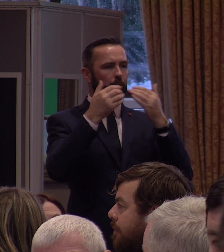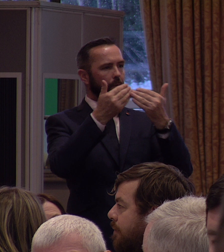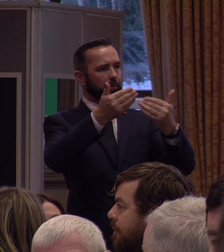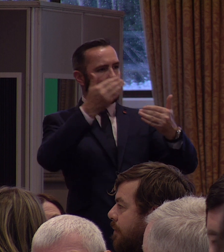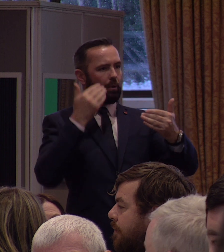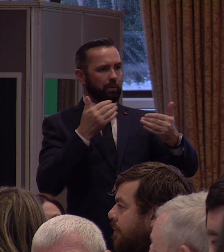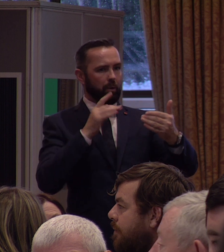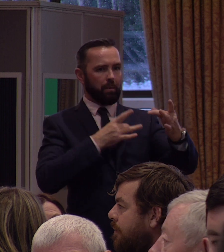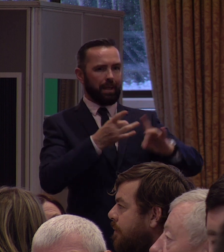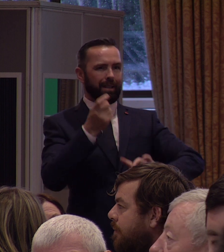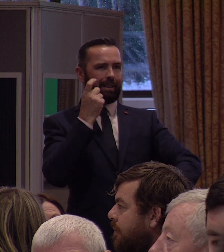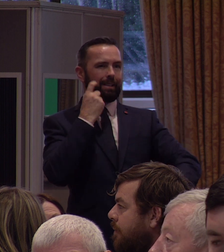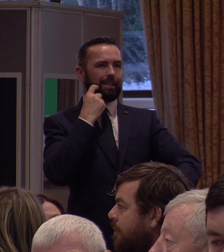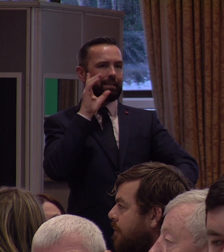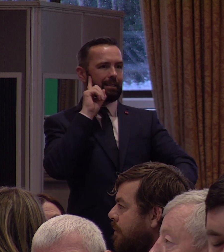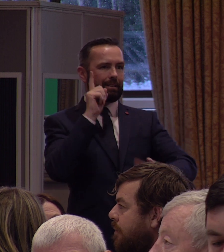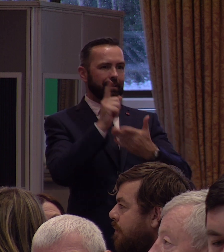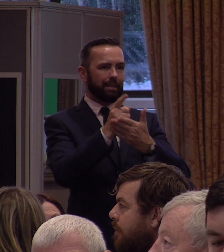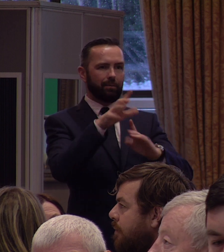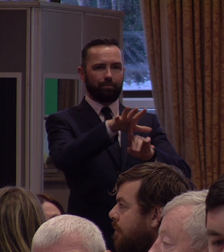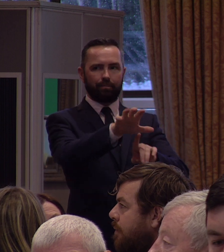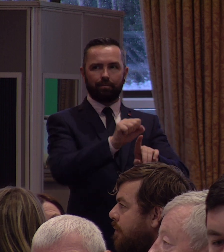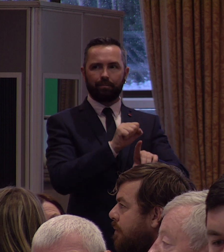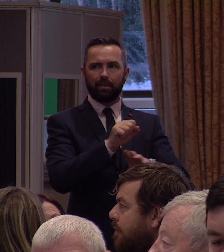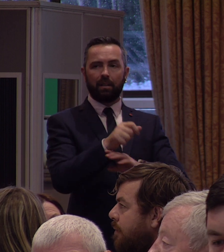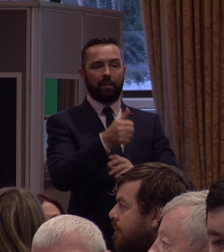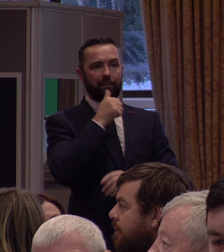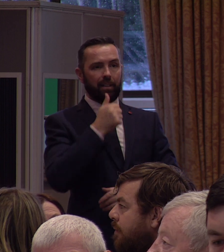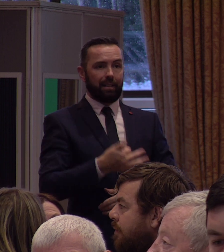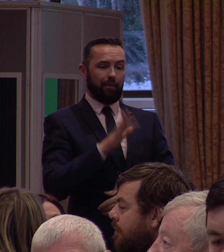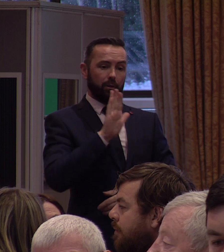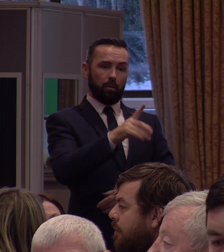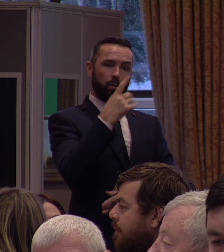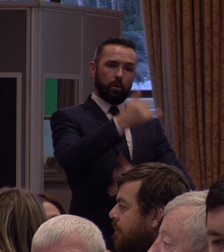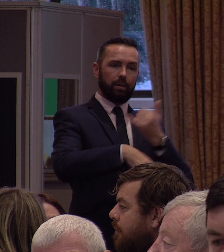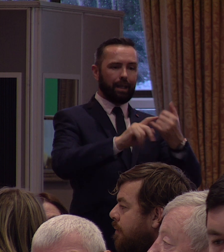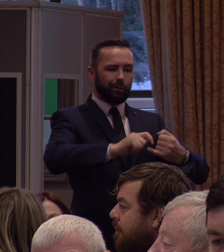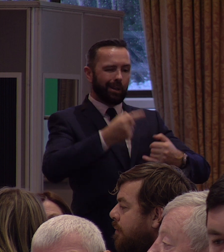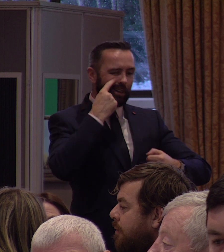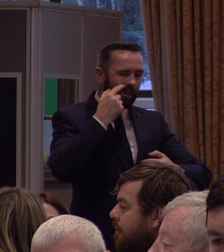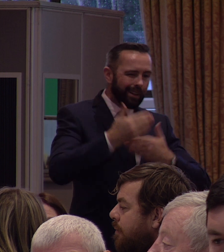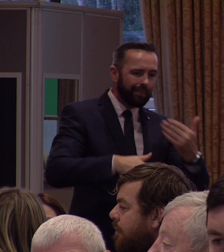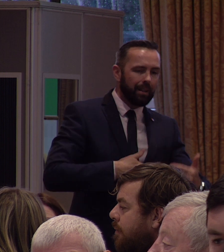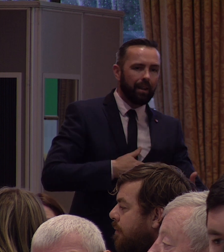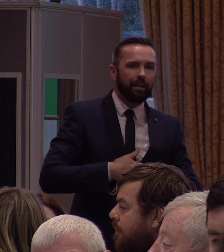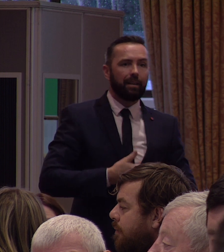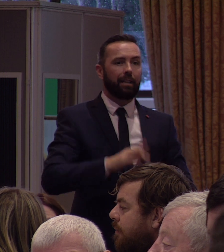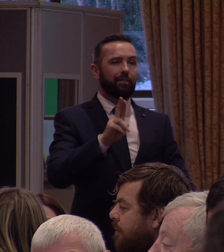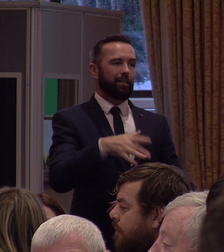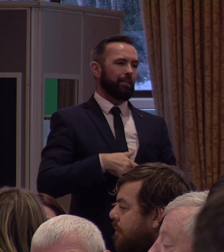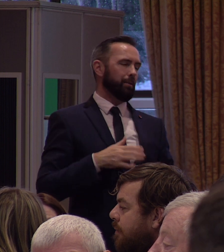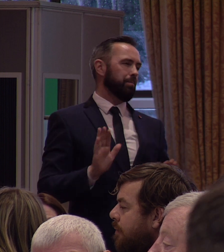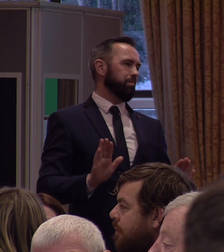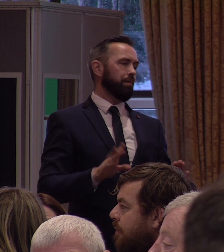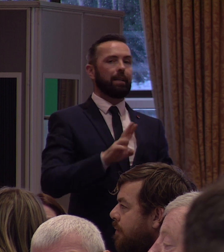so they made the easy decision. They felt that if it was compulsory for 1 year, they could try it out, and then if they did not have an aptitude, could